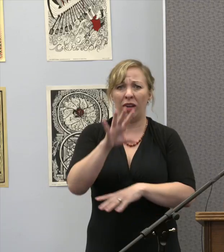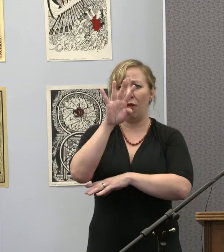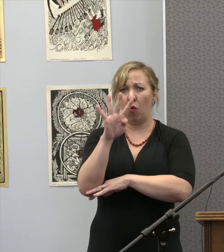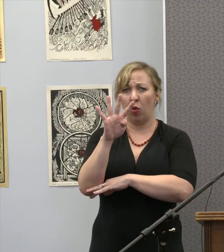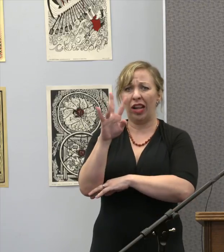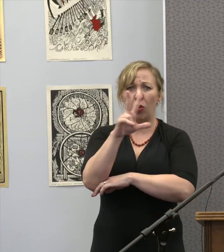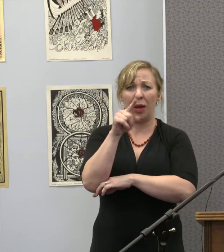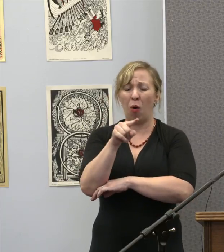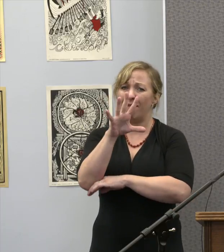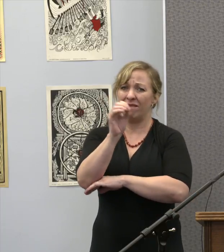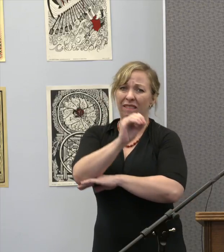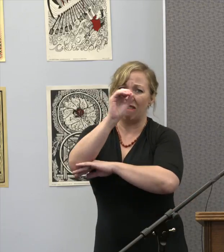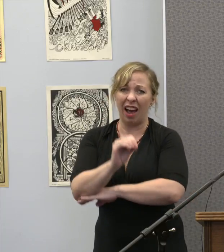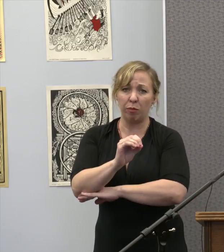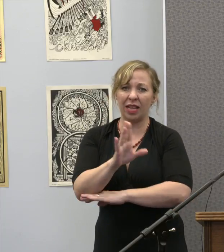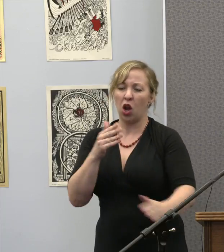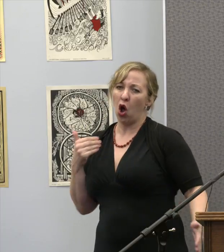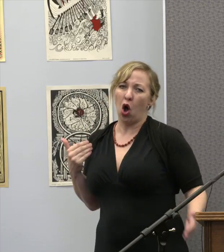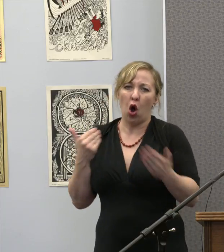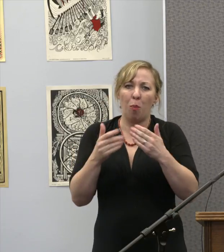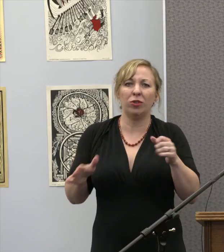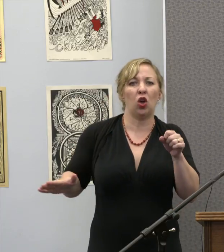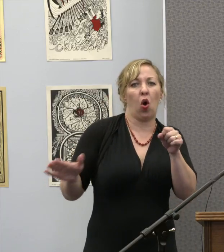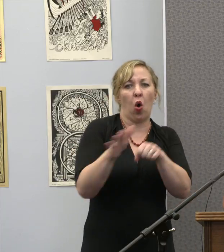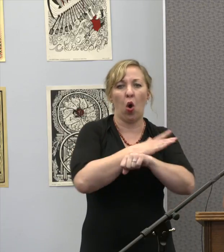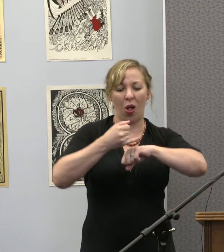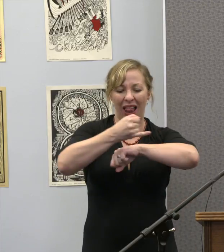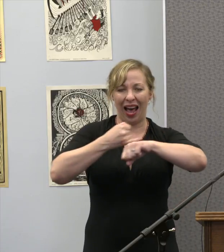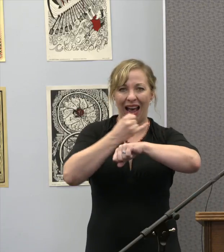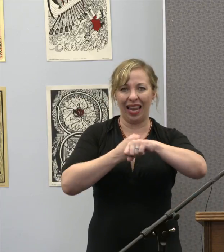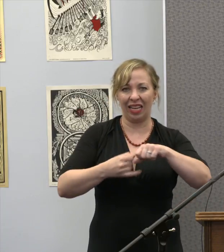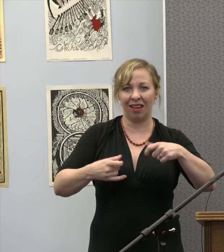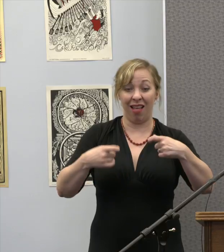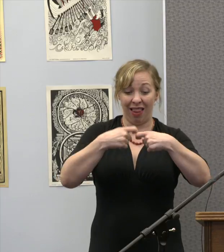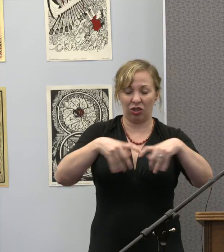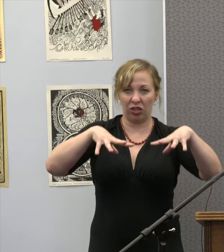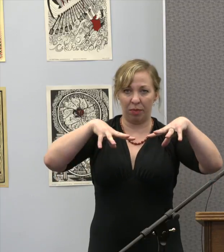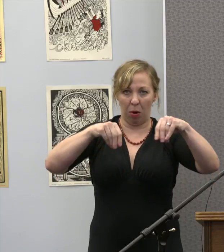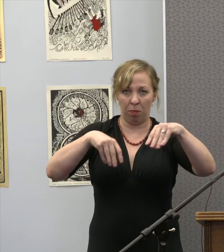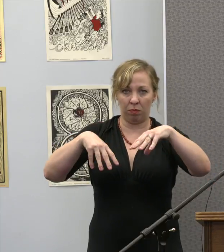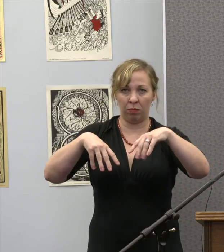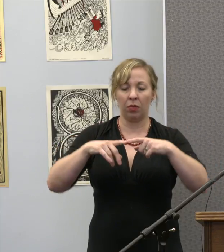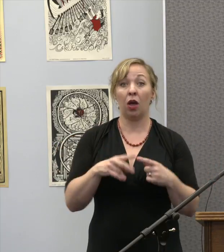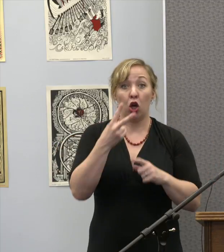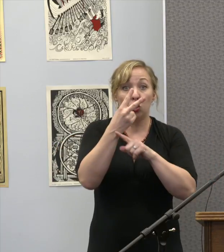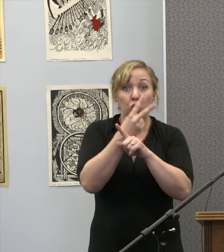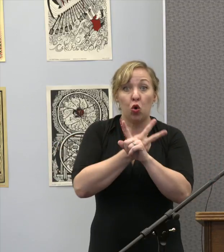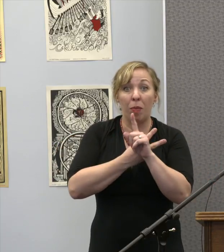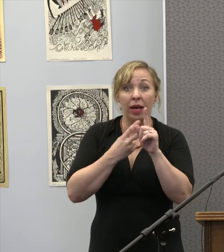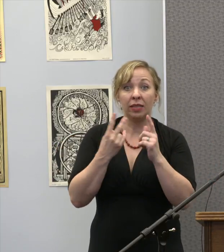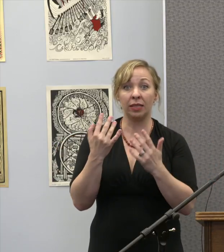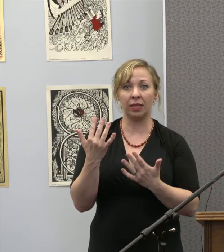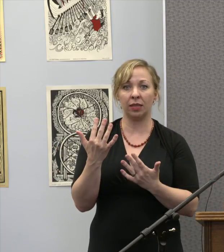43.5%, almost the entire island lost access to electricity. 2 months later, more than half of the